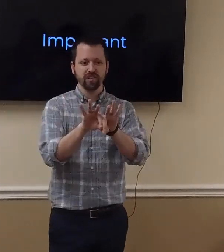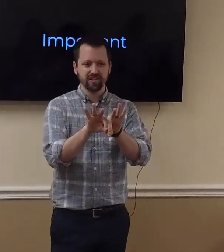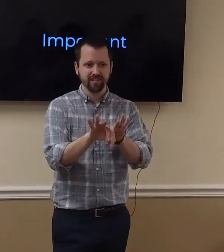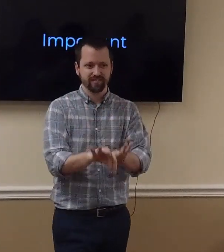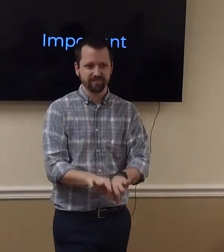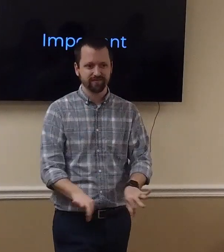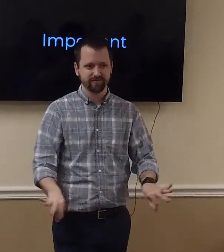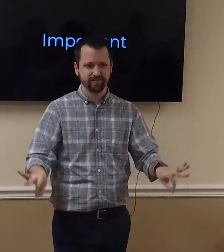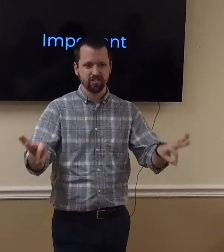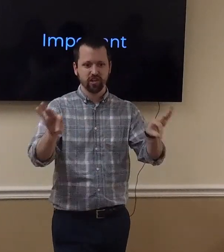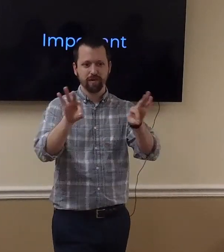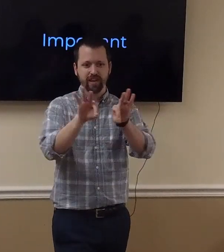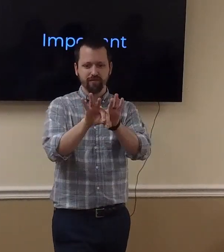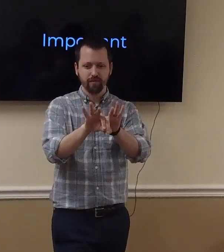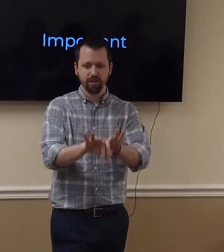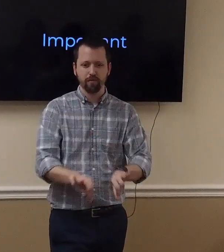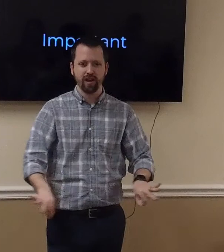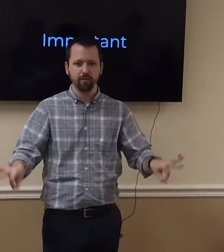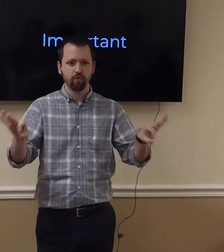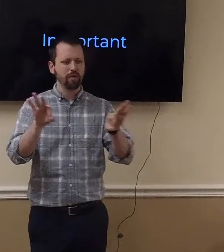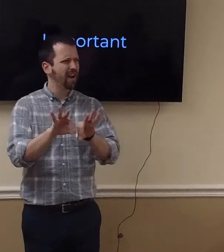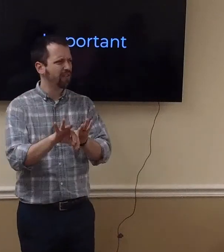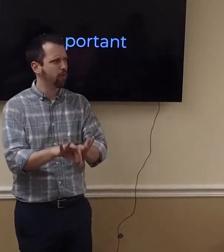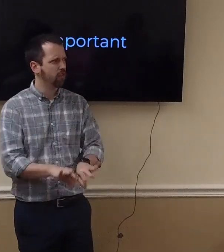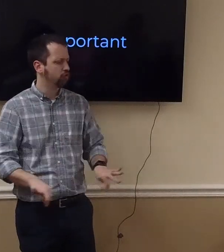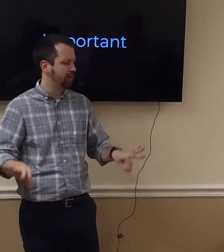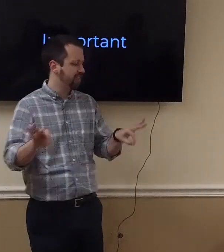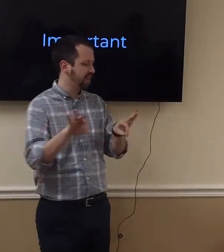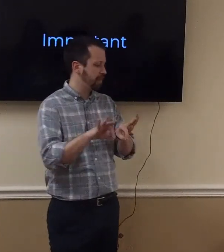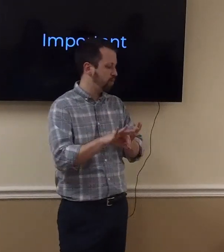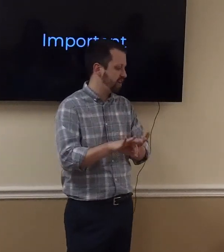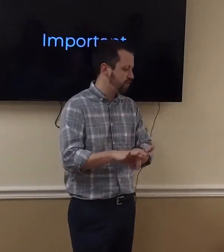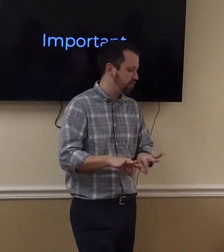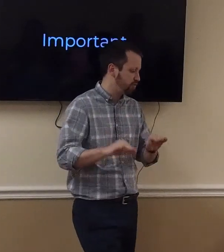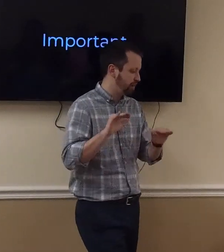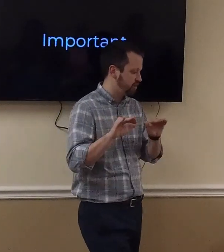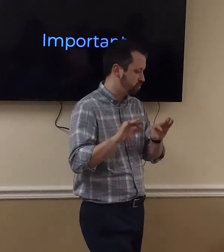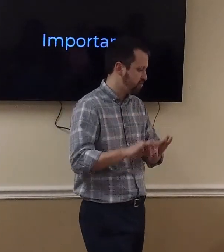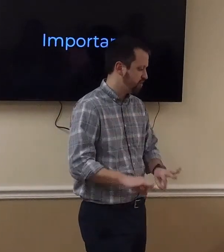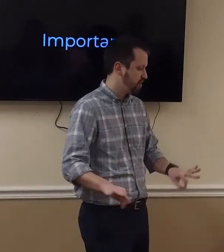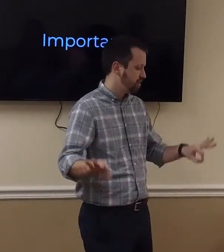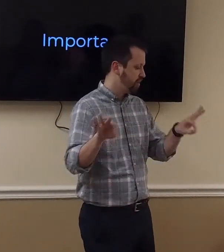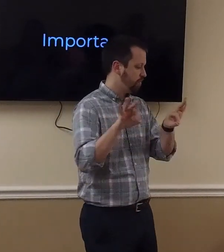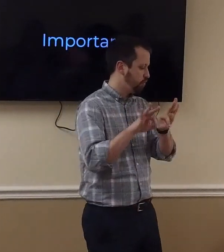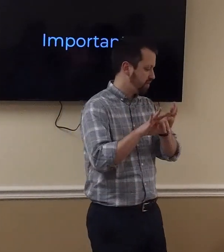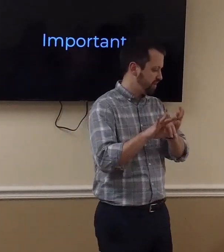Important. So you're going to make F's and bring them around. Important. We might have time to run through them in a second, but I wanted to get through these reminders. Important.